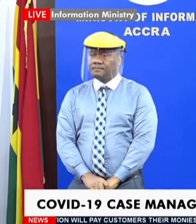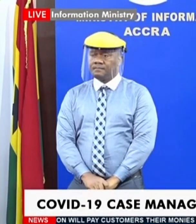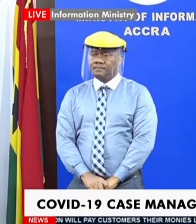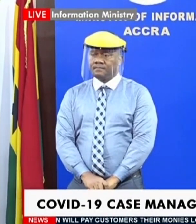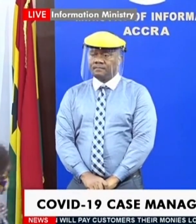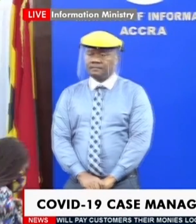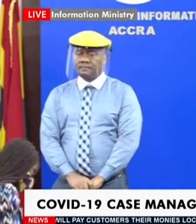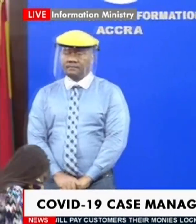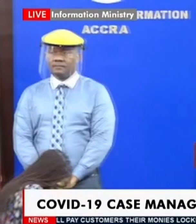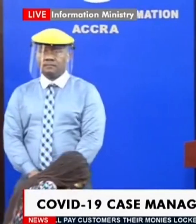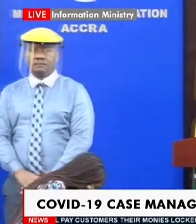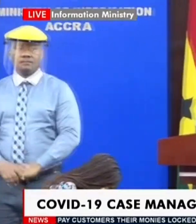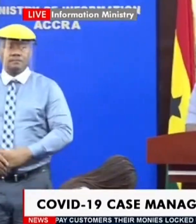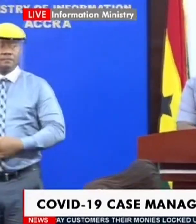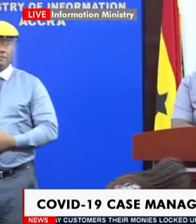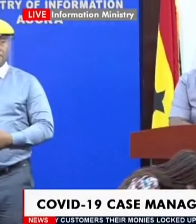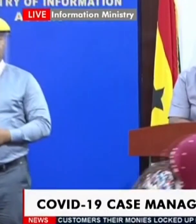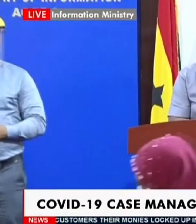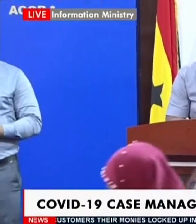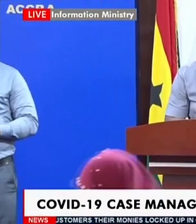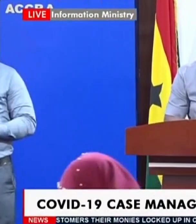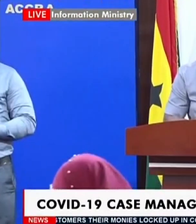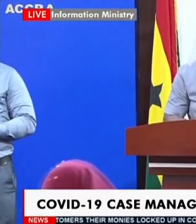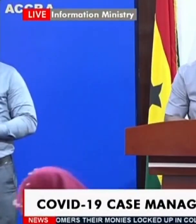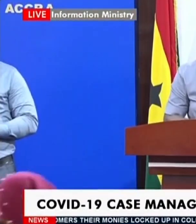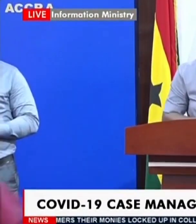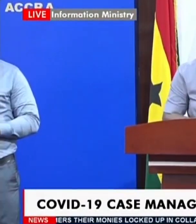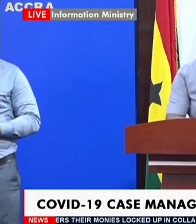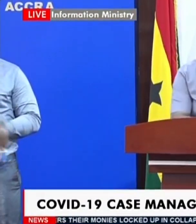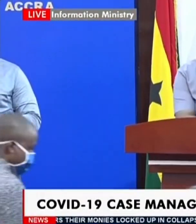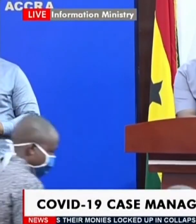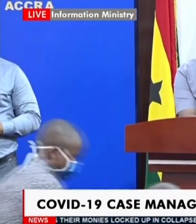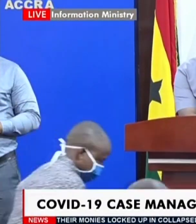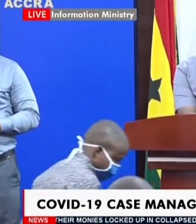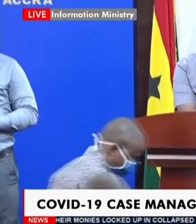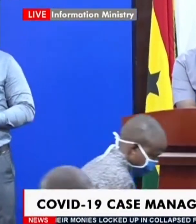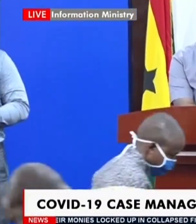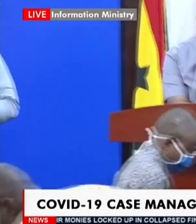Good morning, Honorable. Morning, sir. Ebacho Midinde Akokraba Kasapa FM.